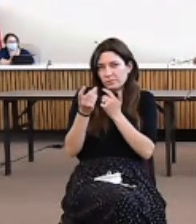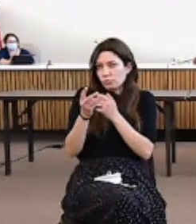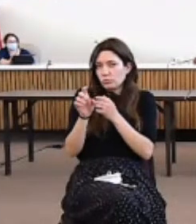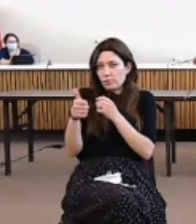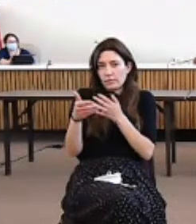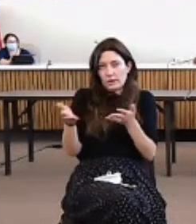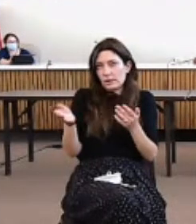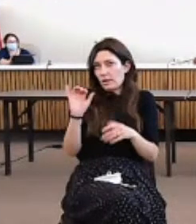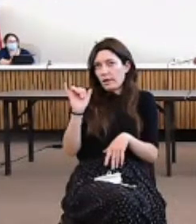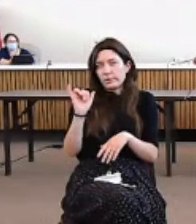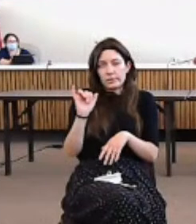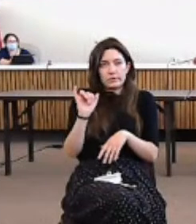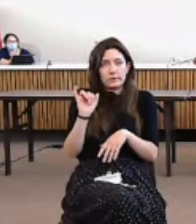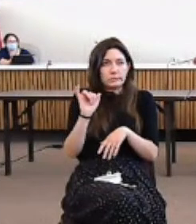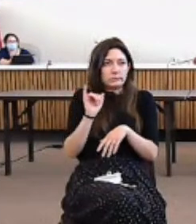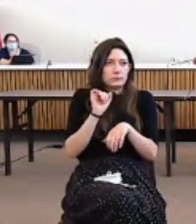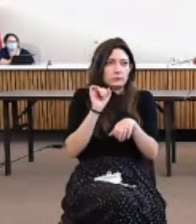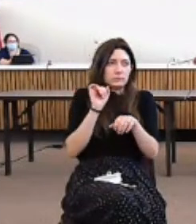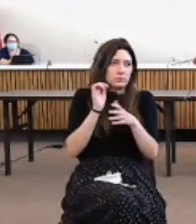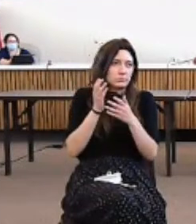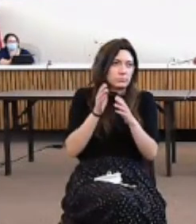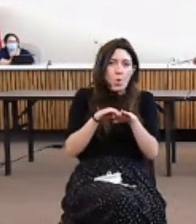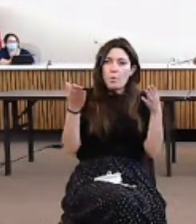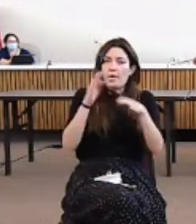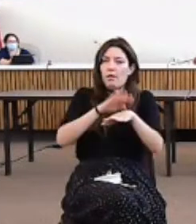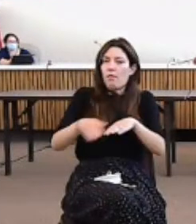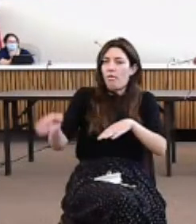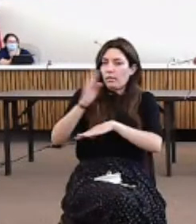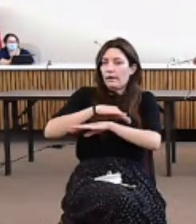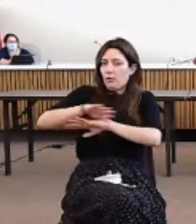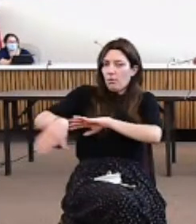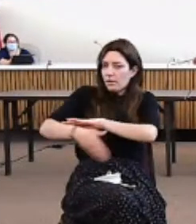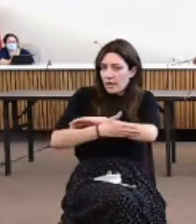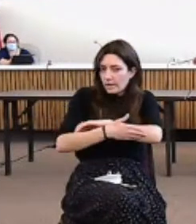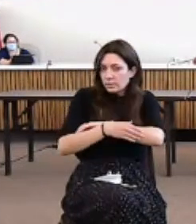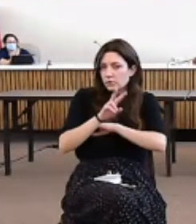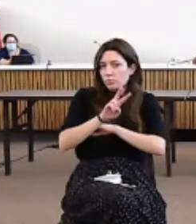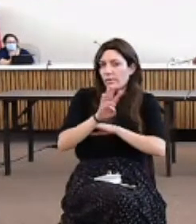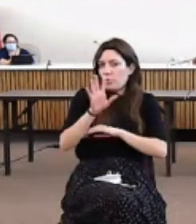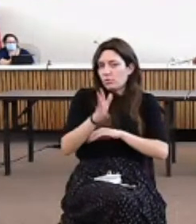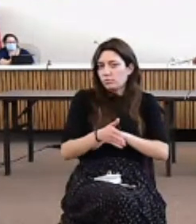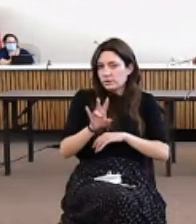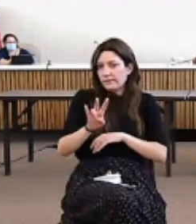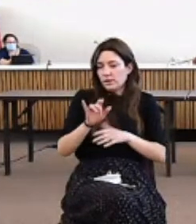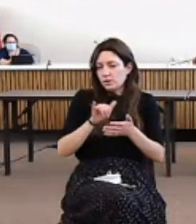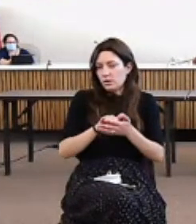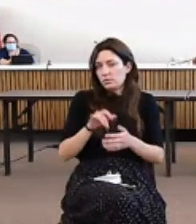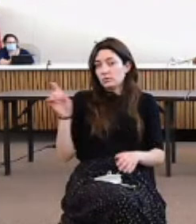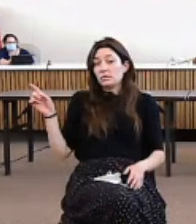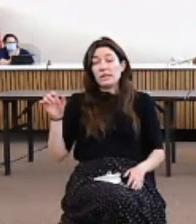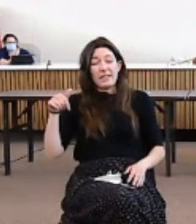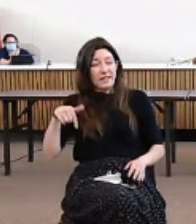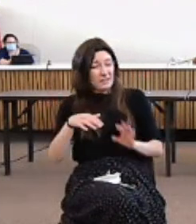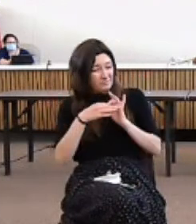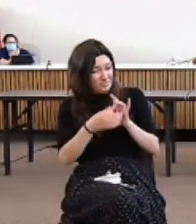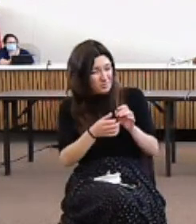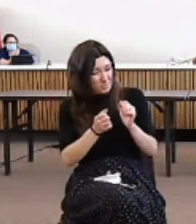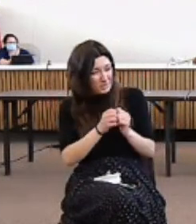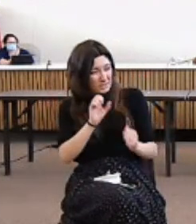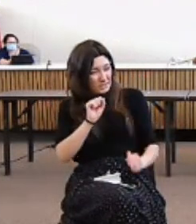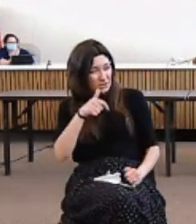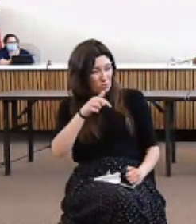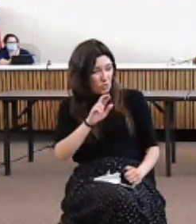24-hour operation is another one that's a subcategory. So and is this subject to seeker?